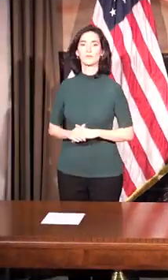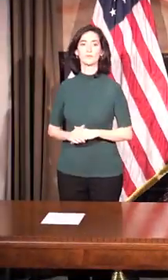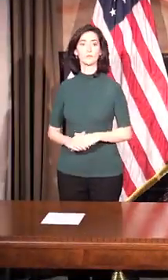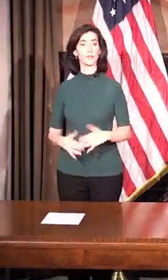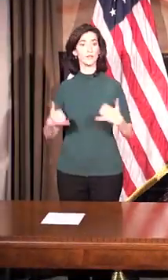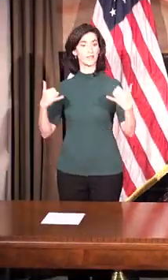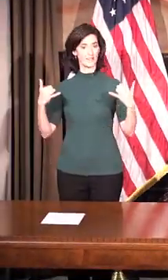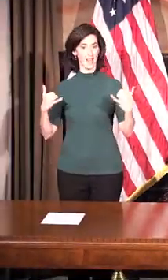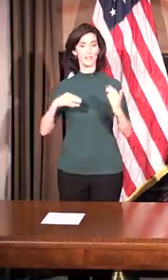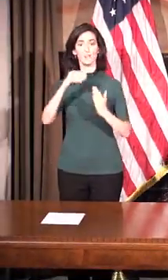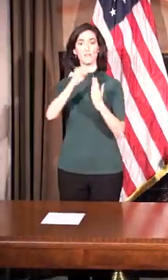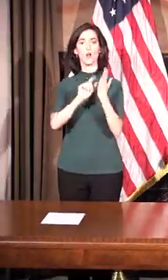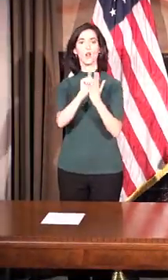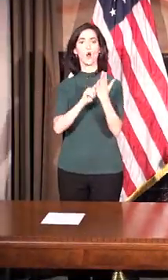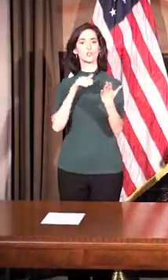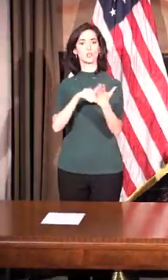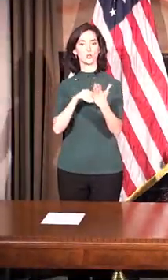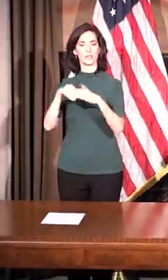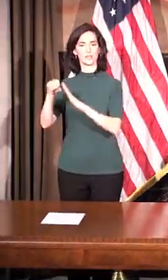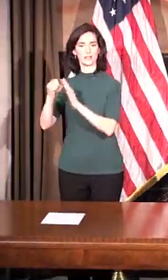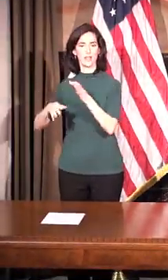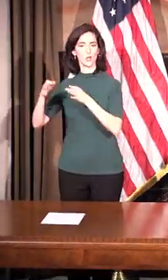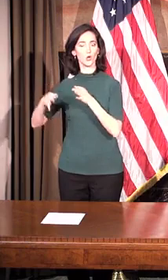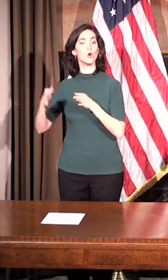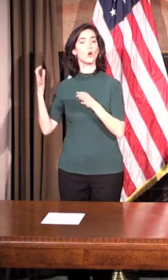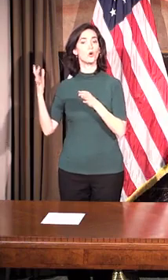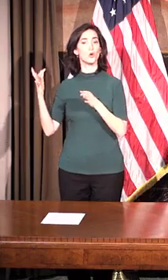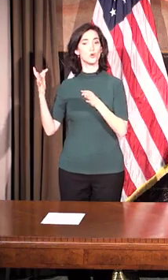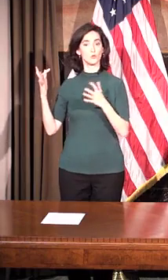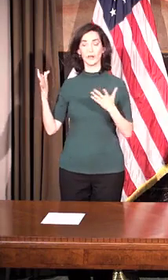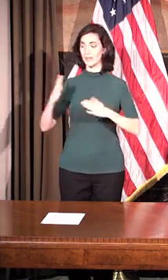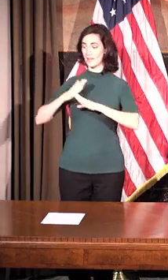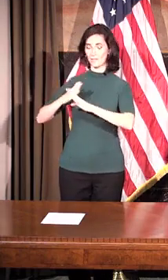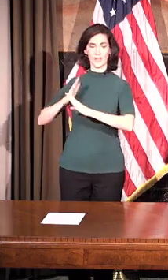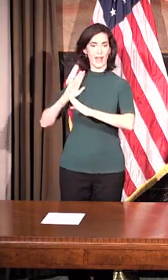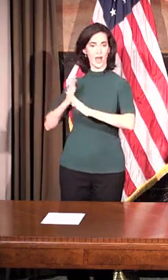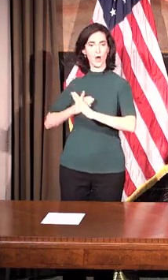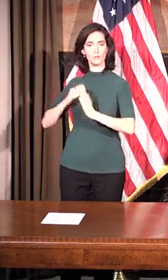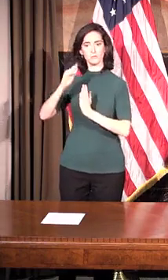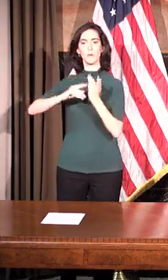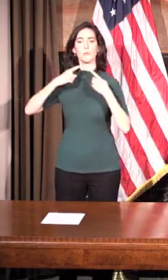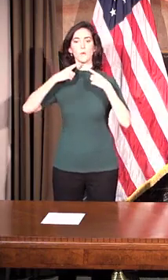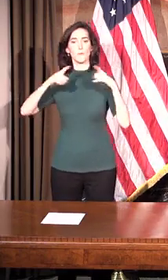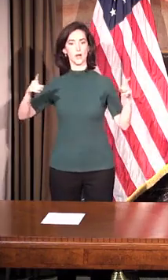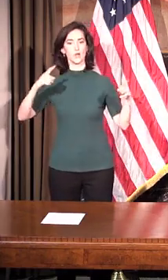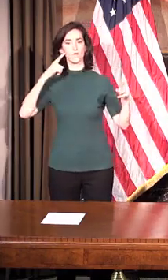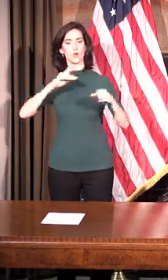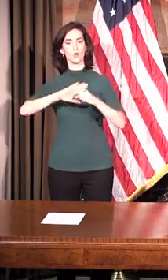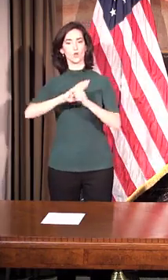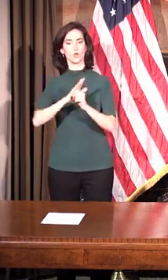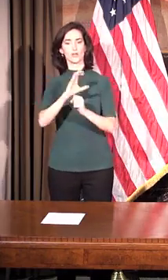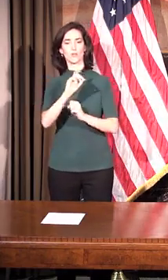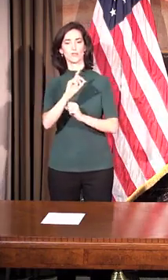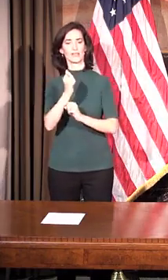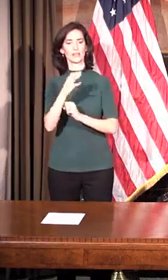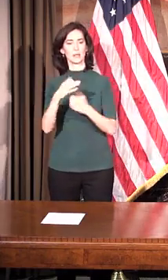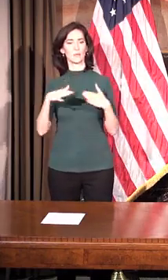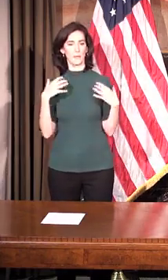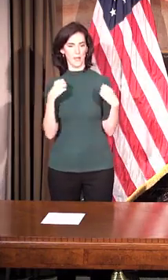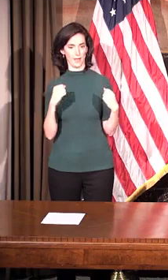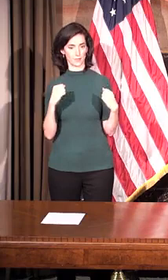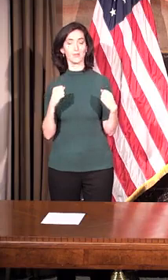COVID-19 public health emergency proclamation that remains in place through November the 6th, the one that I previously